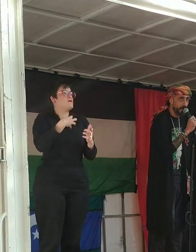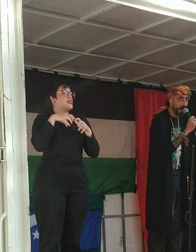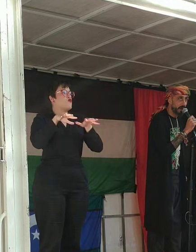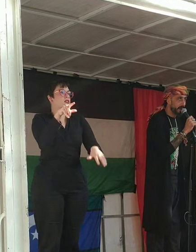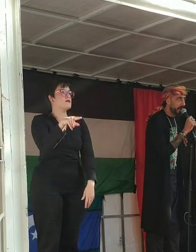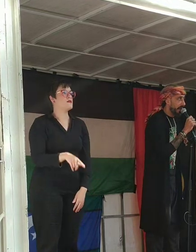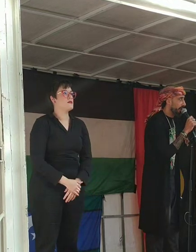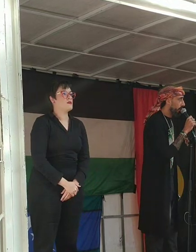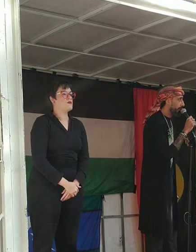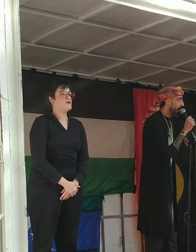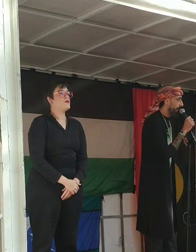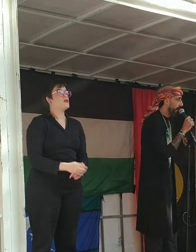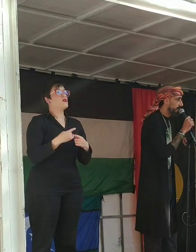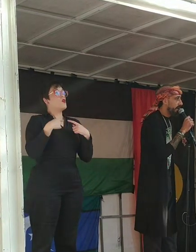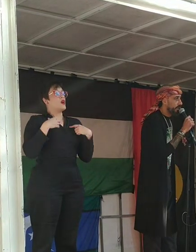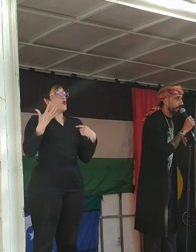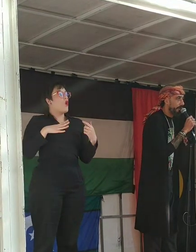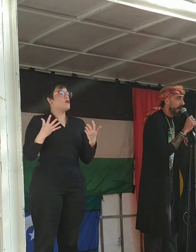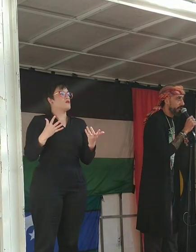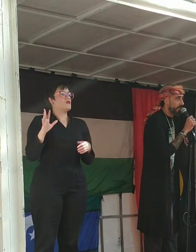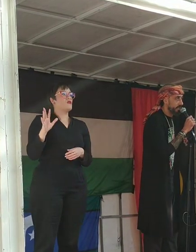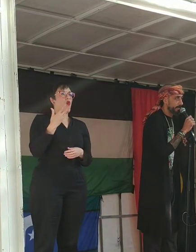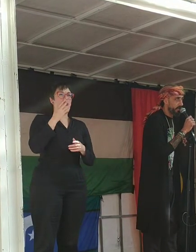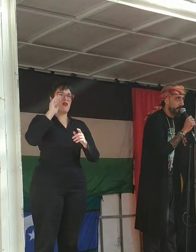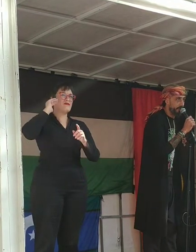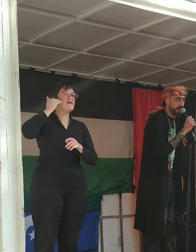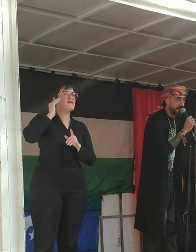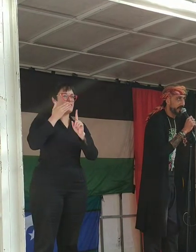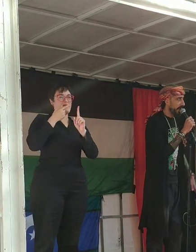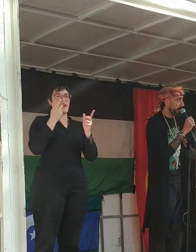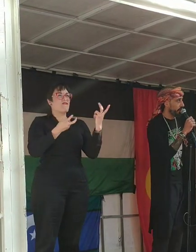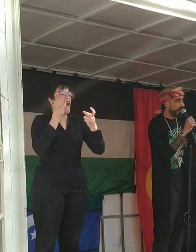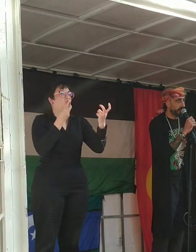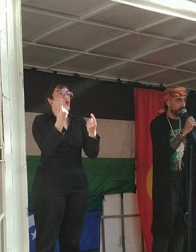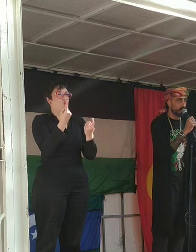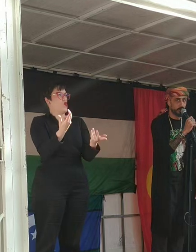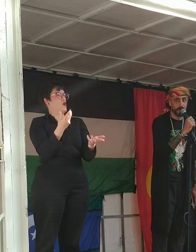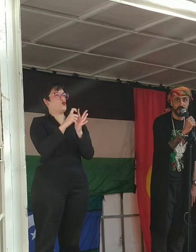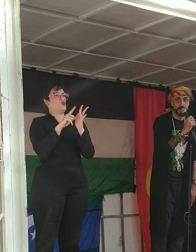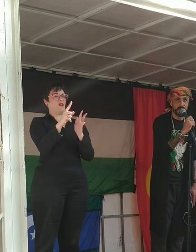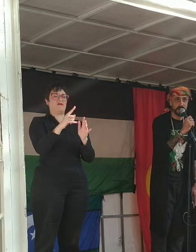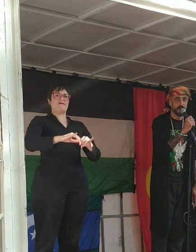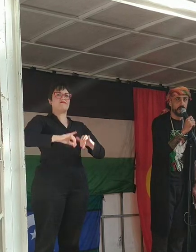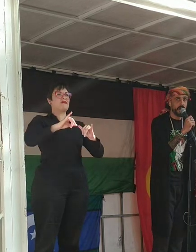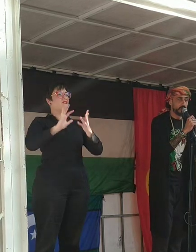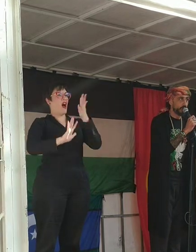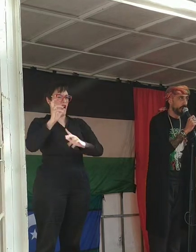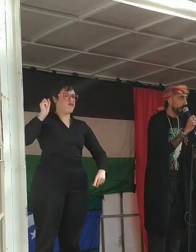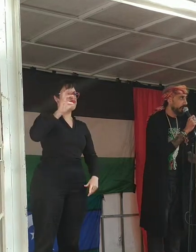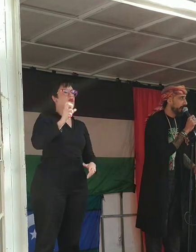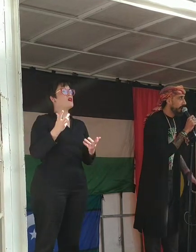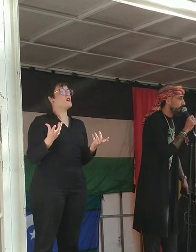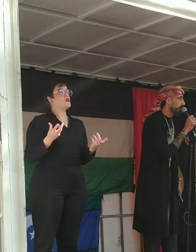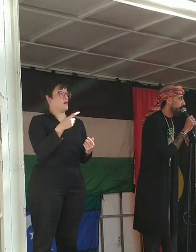all the power and all their effort to find who is responsible for this. And you have a role to play with this. I need